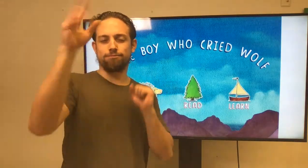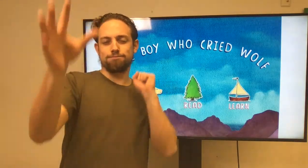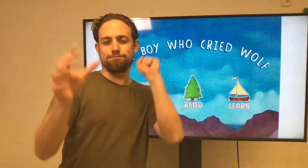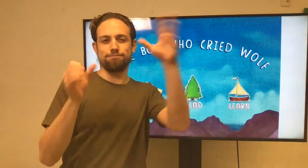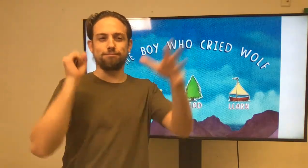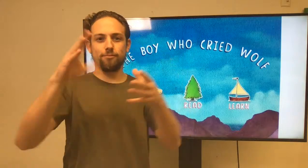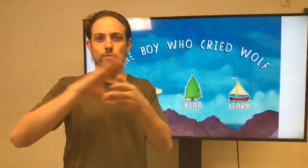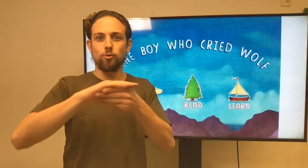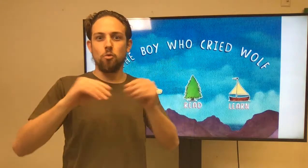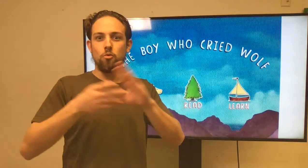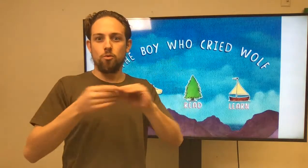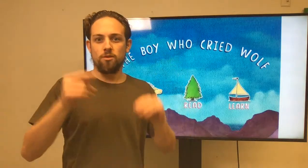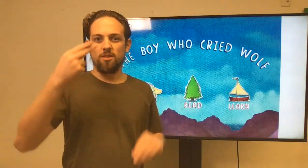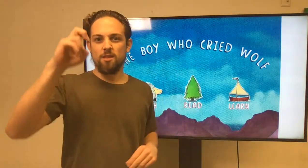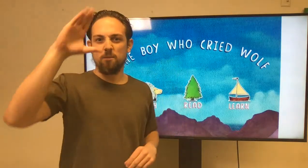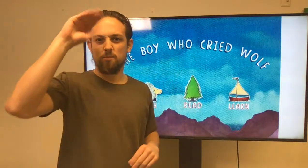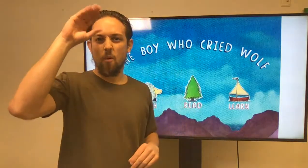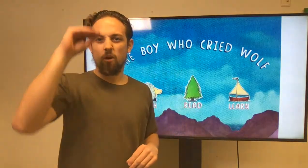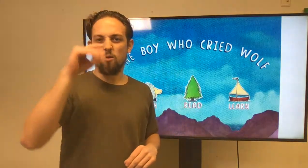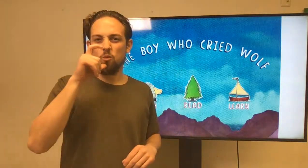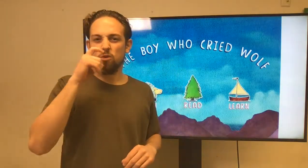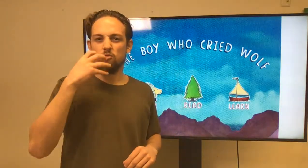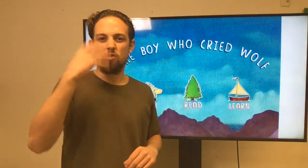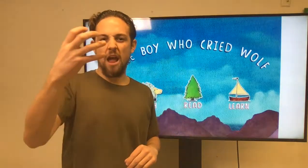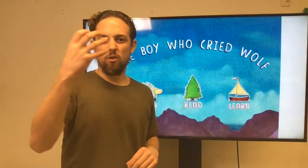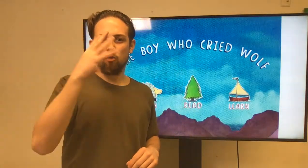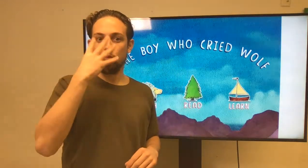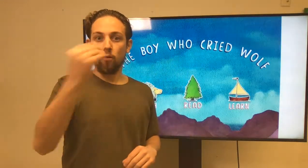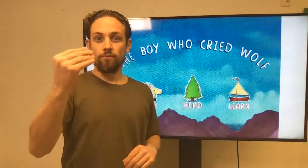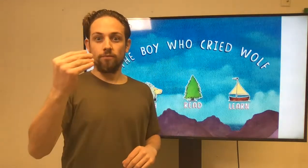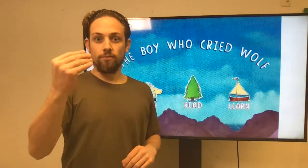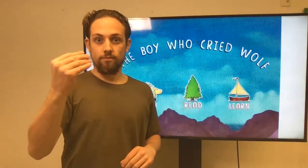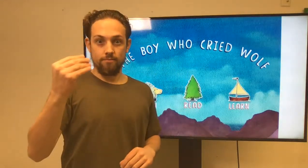Remember this past Monday, I signed the story, The Boy Who Cried Wolf.